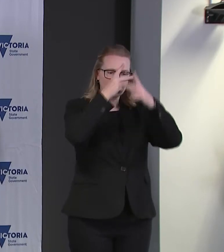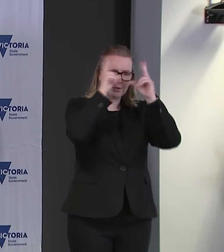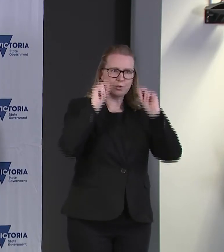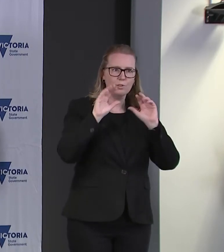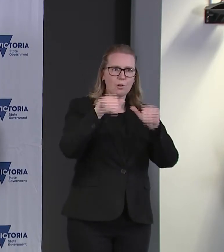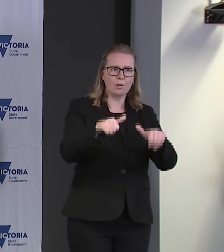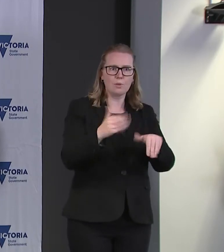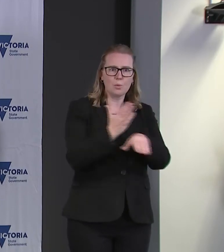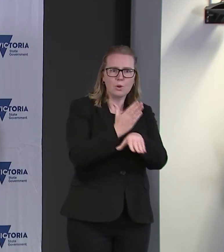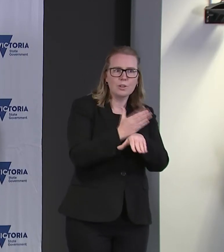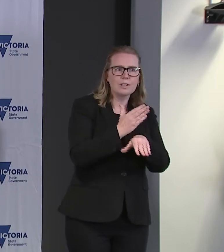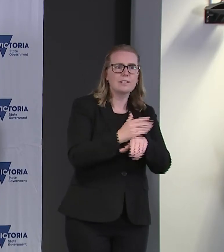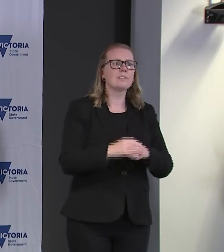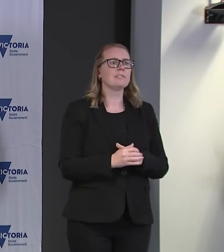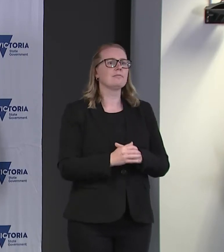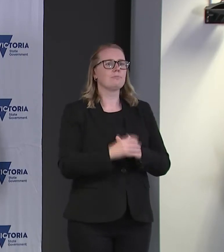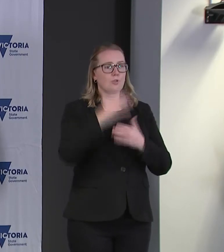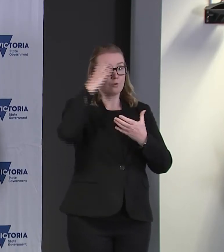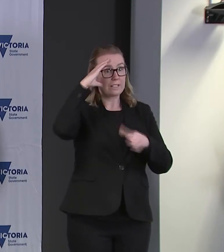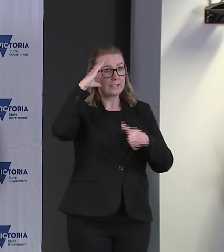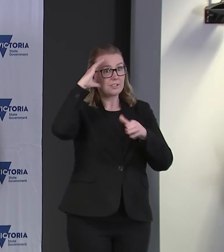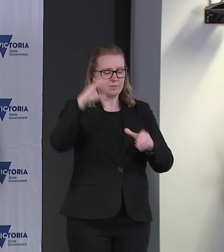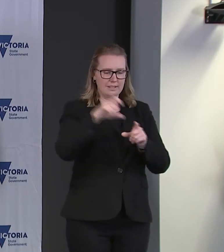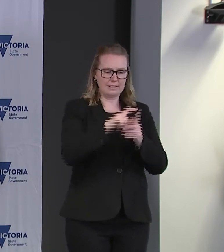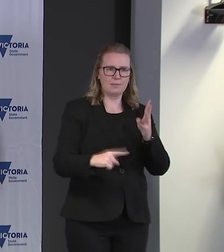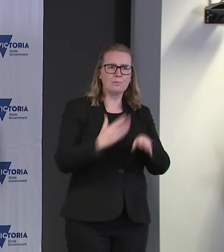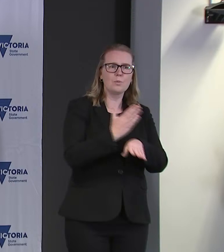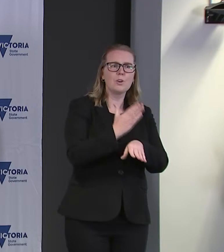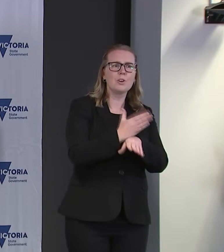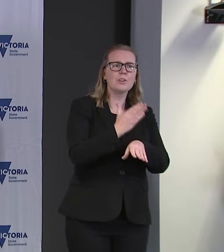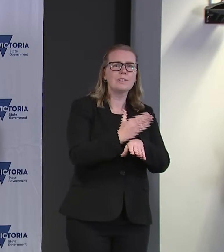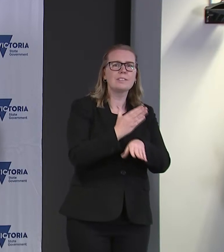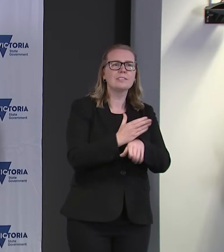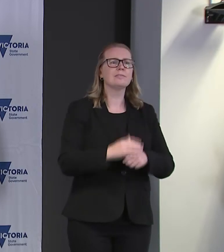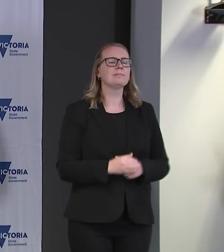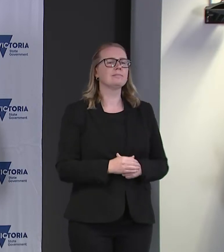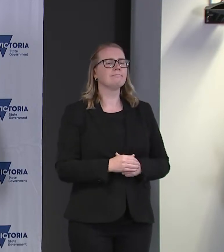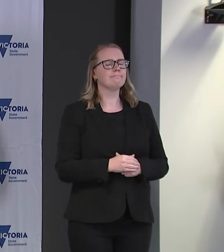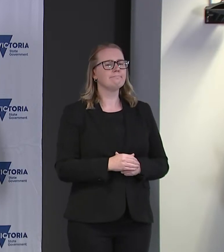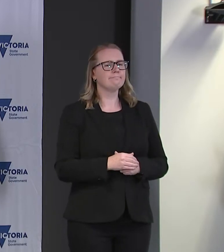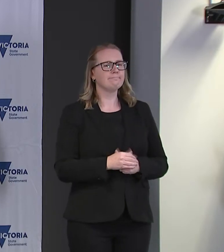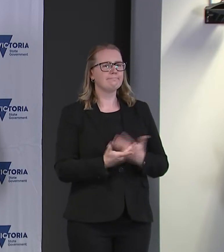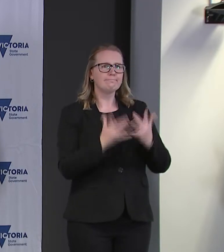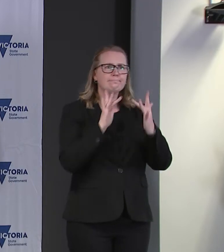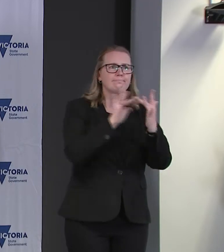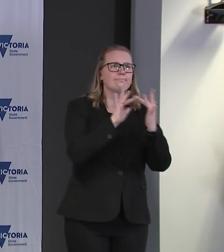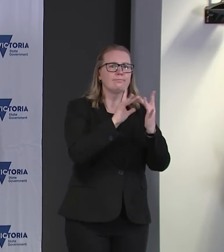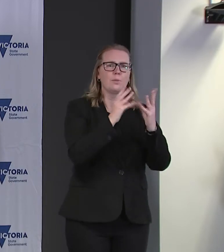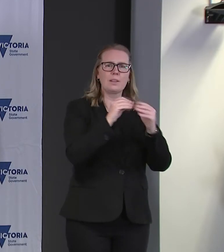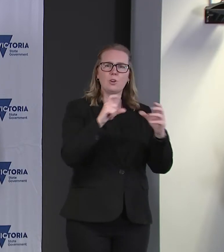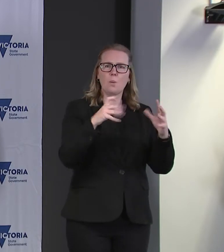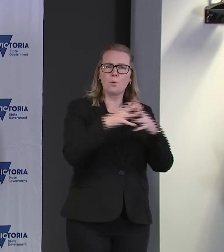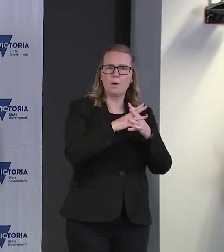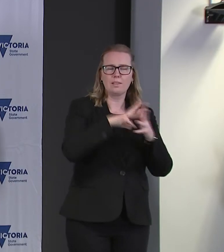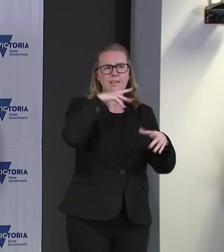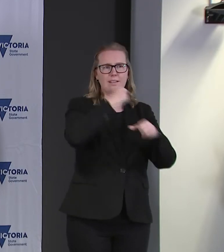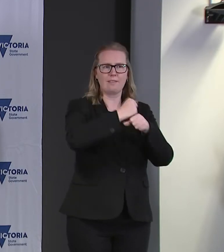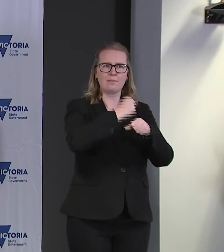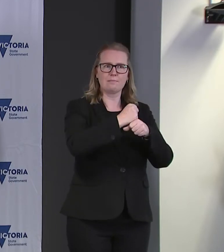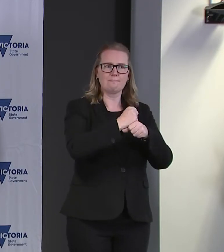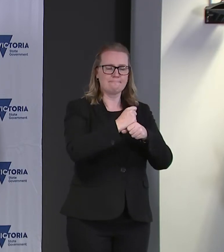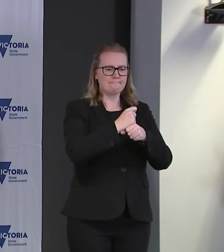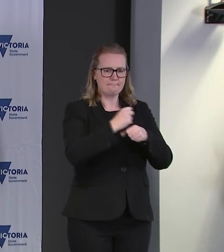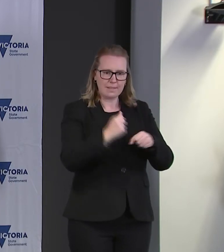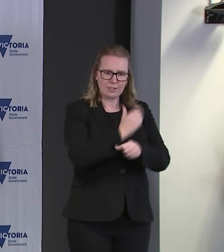and the residential disability workers who we've been working with the Commonwealth to make sure that we